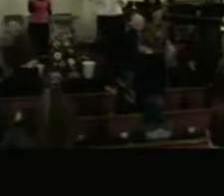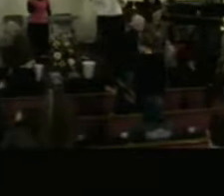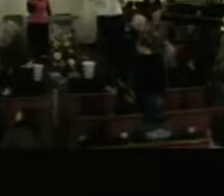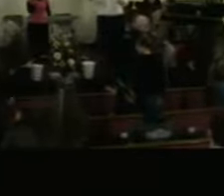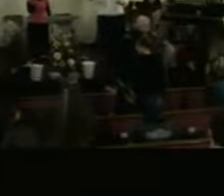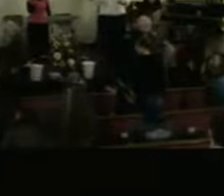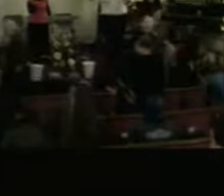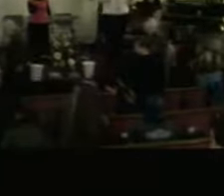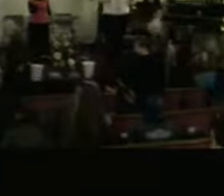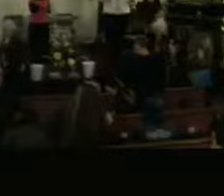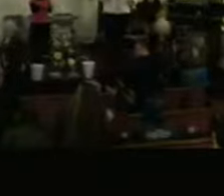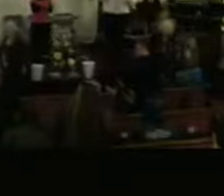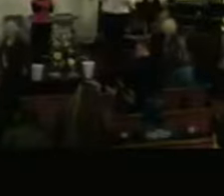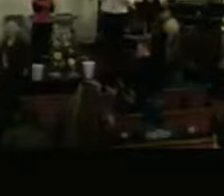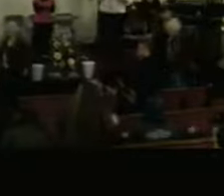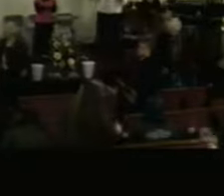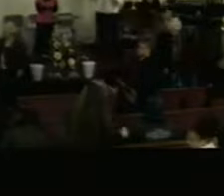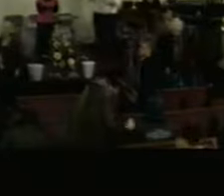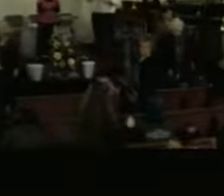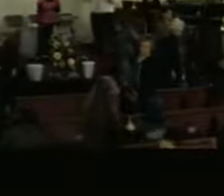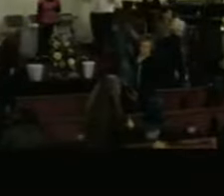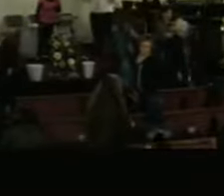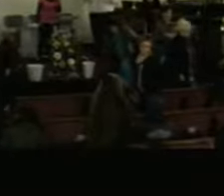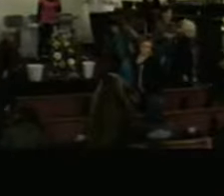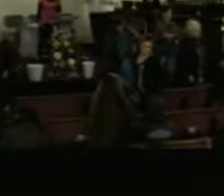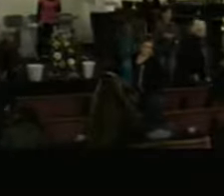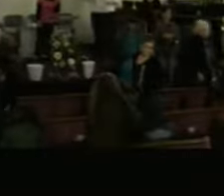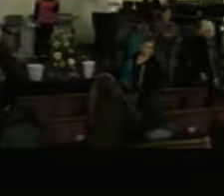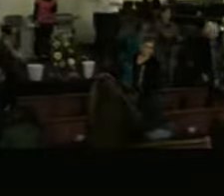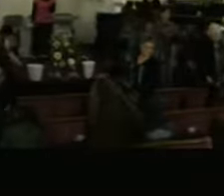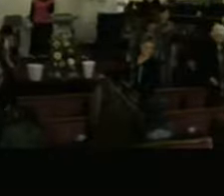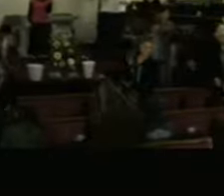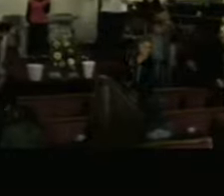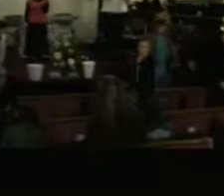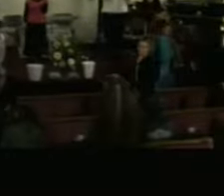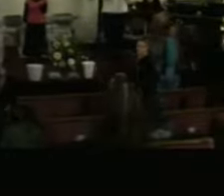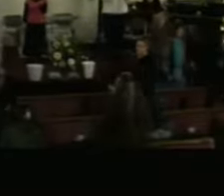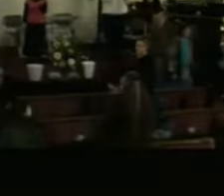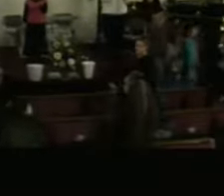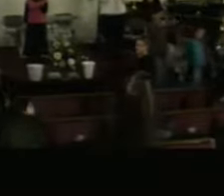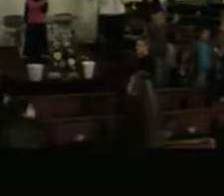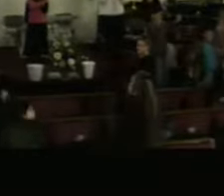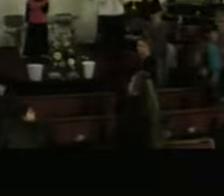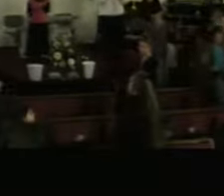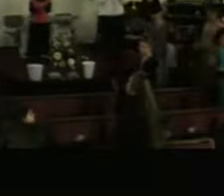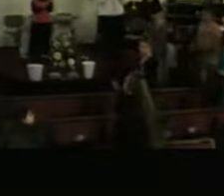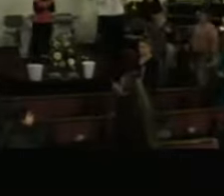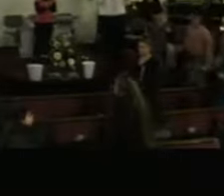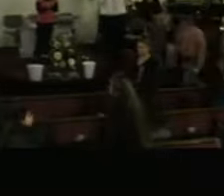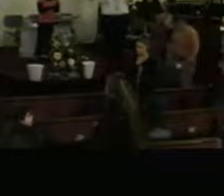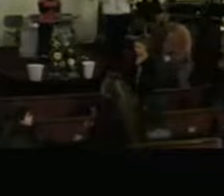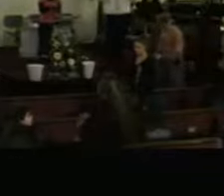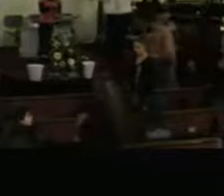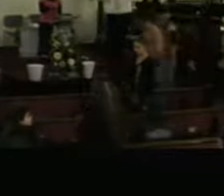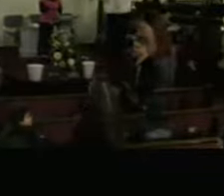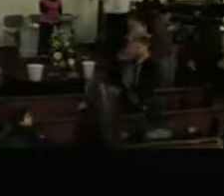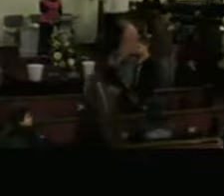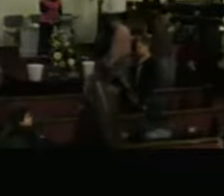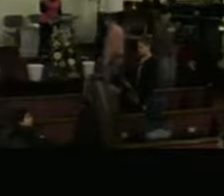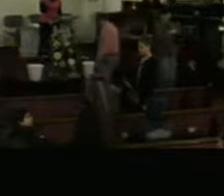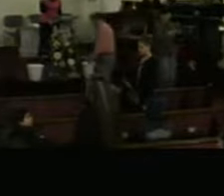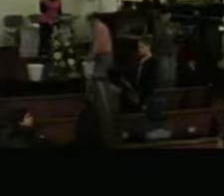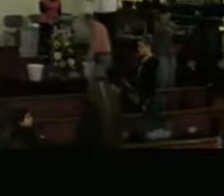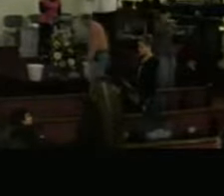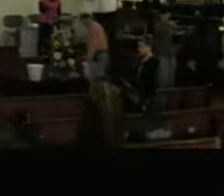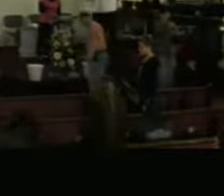Out of the darkness you shine. Out of the ashes we rise. There's no one